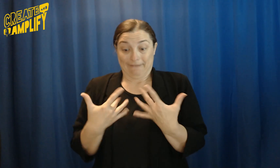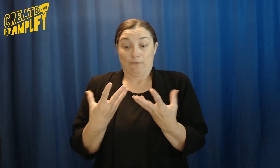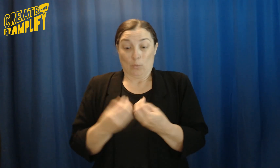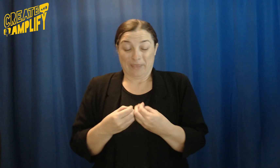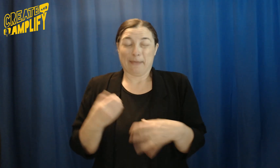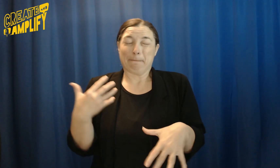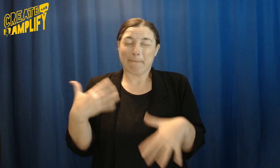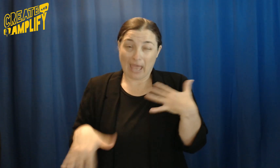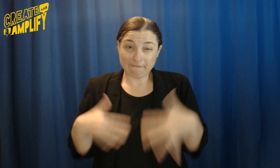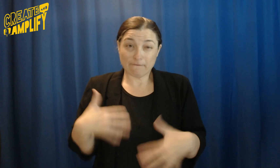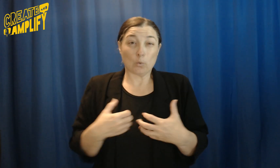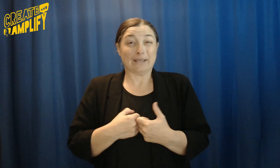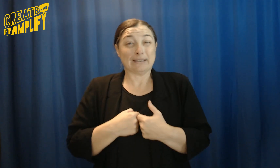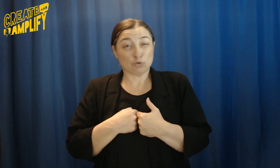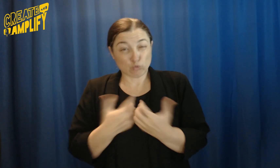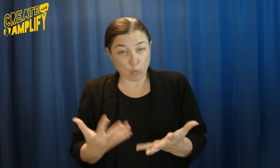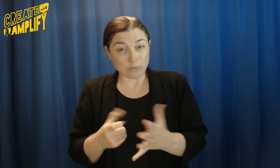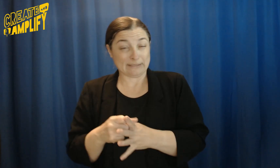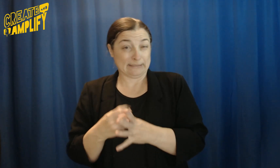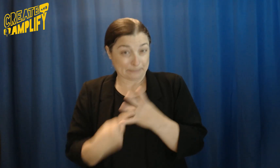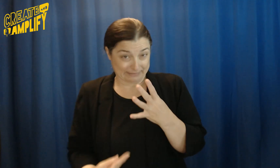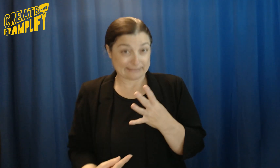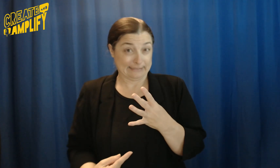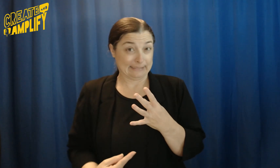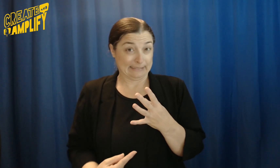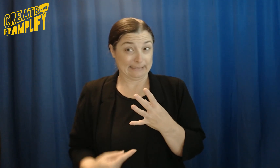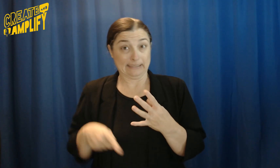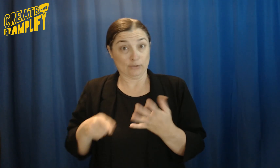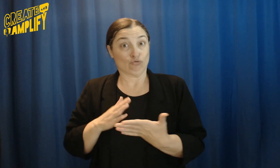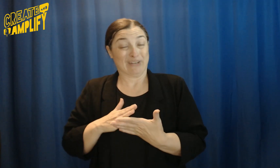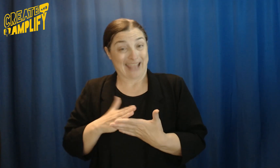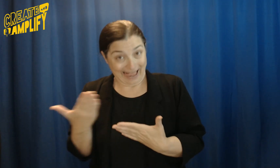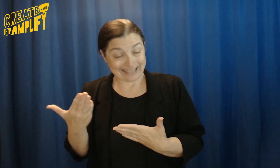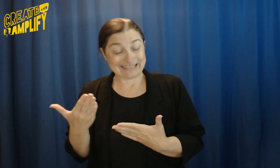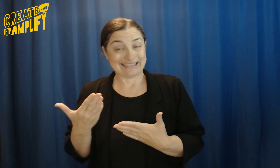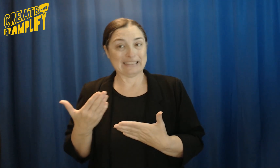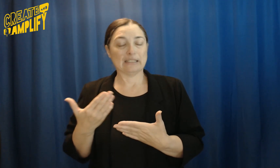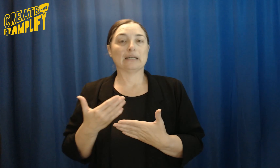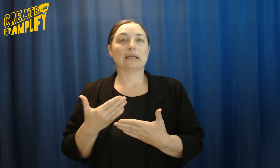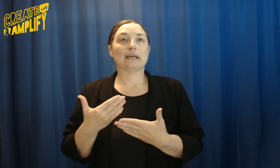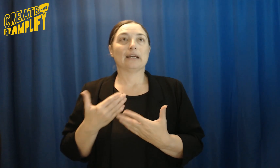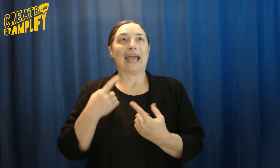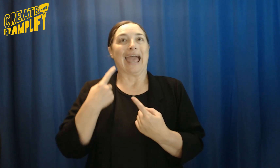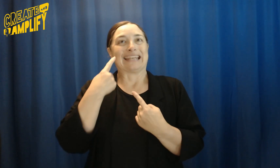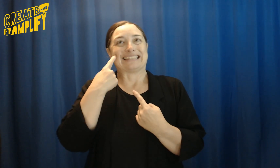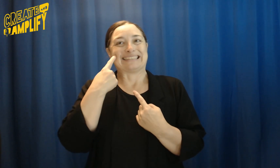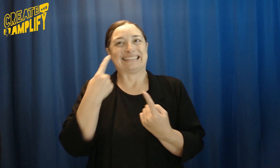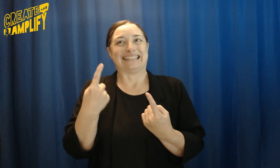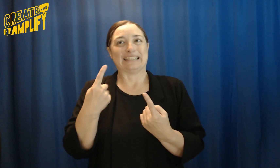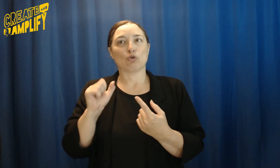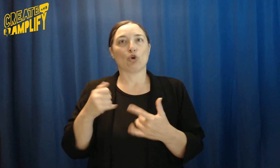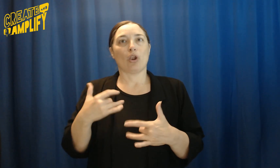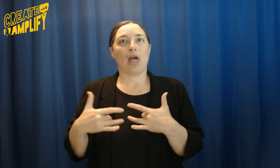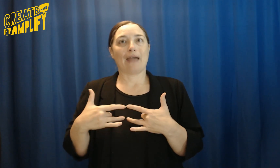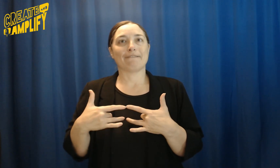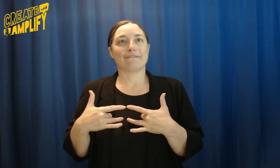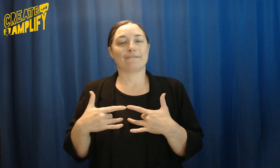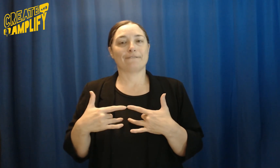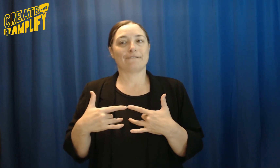exhausting disability and seeing a gap in her life for joy and